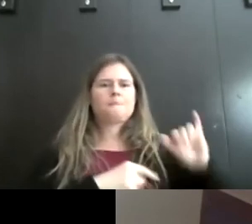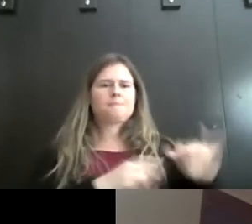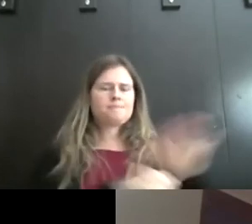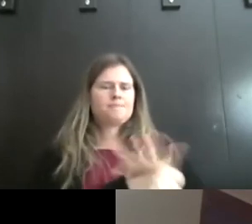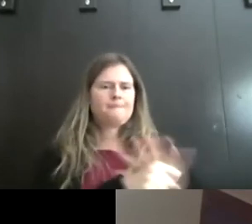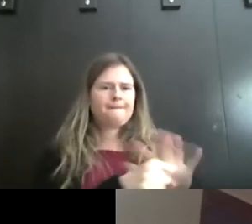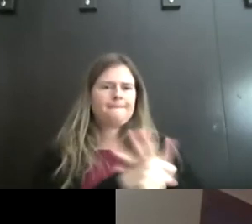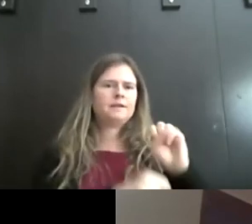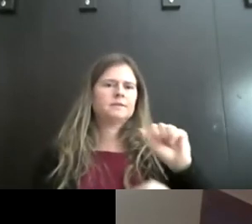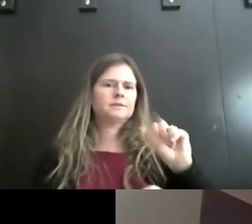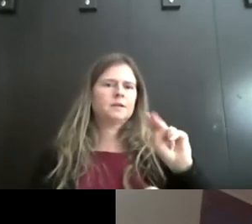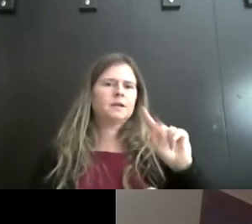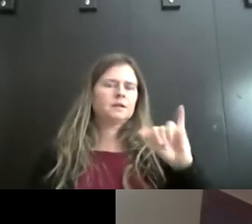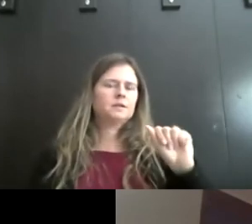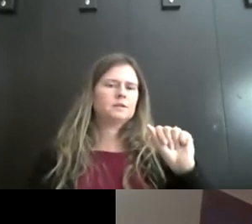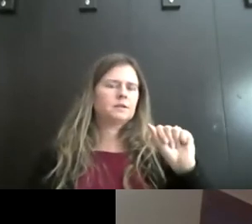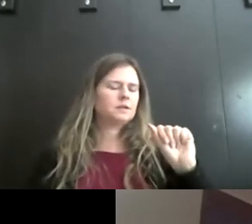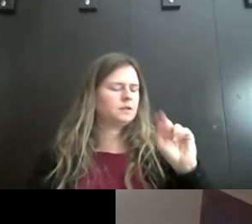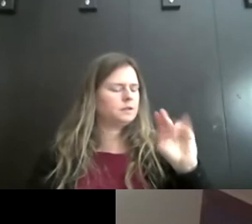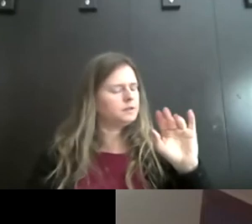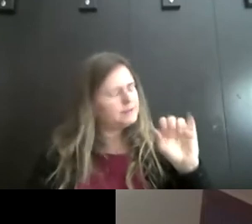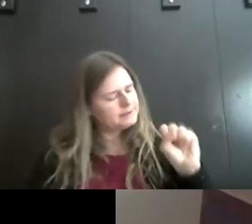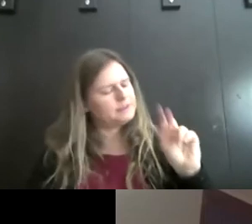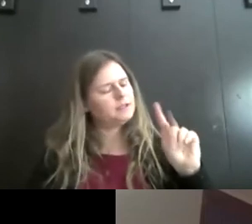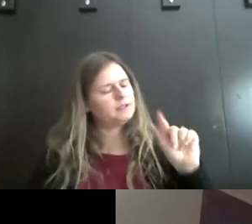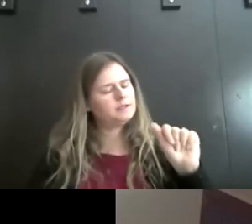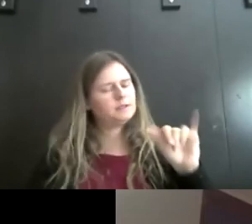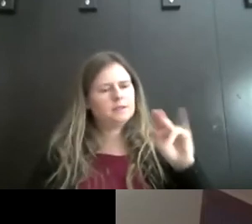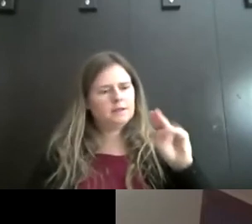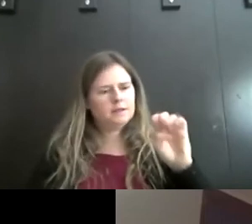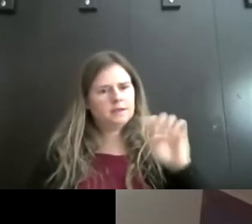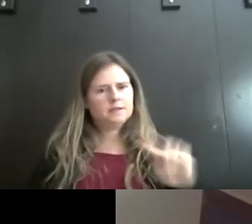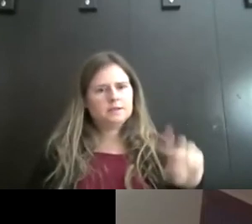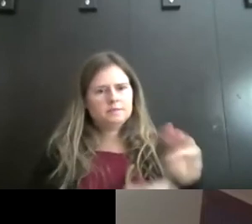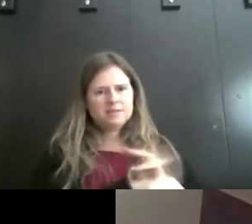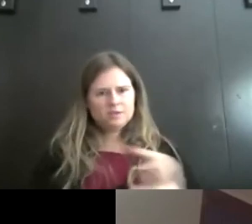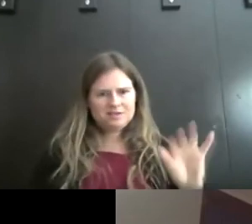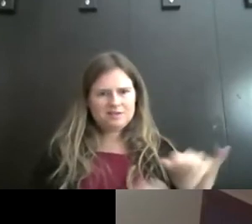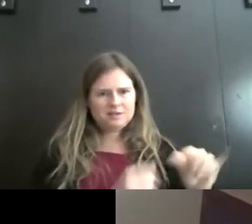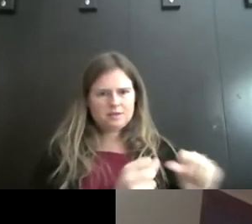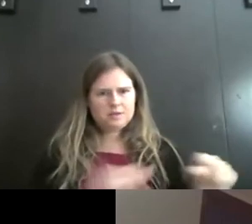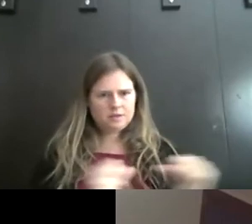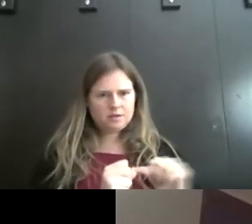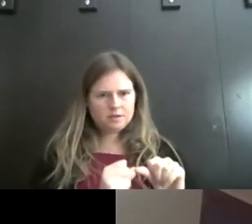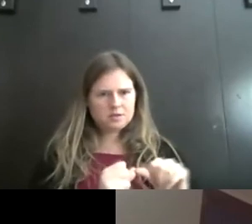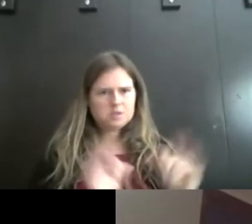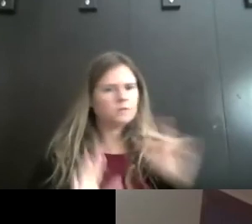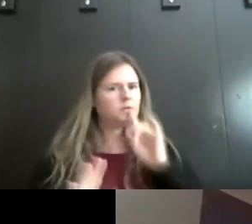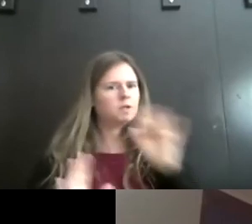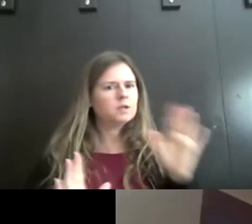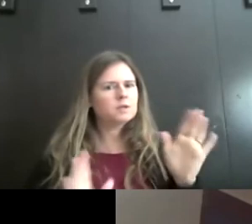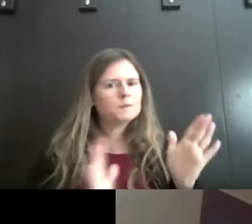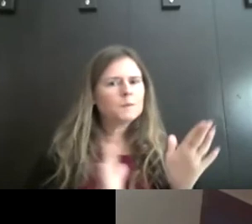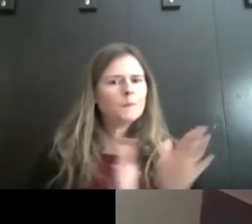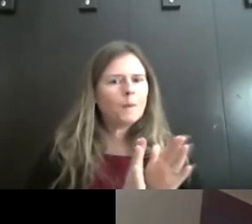Mission. And when you look at where the Santa Ynez Mission is, that was one of the very small remote